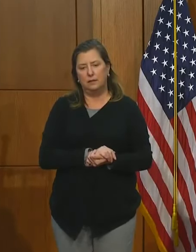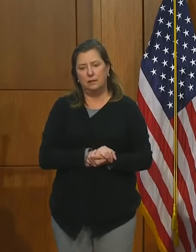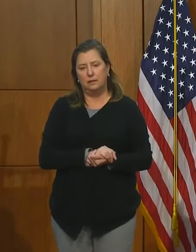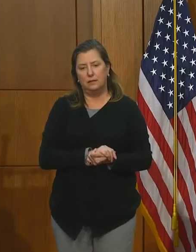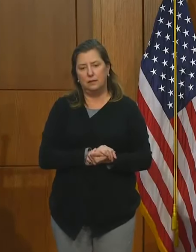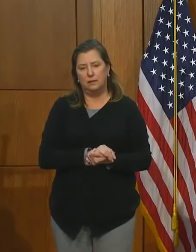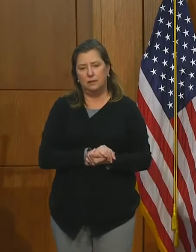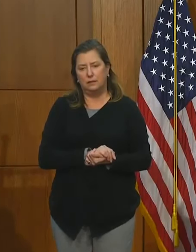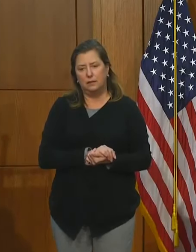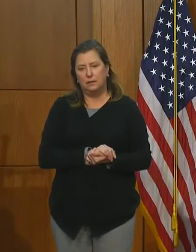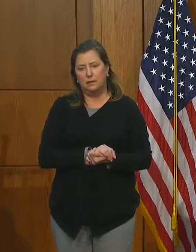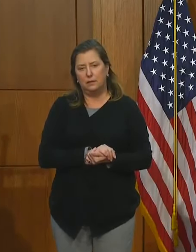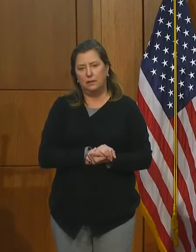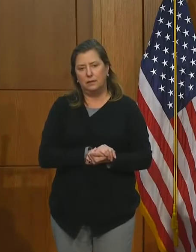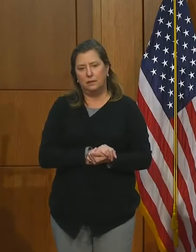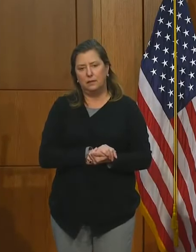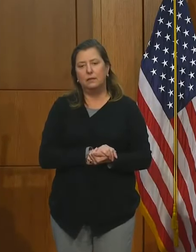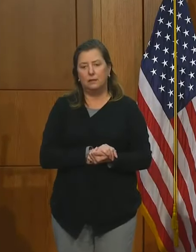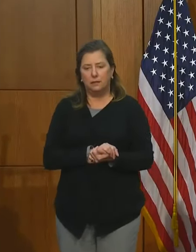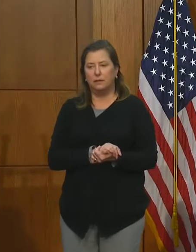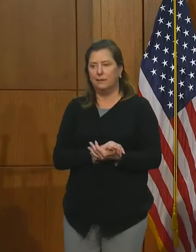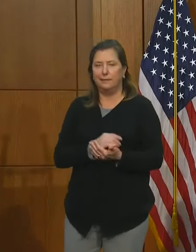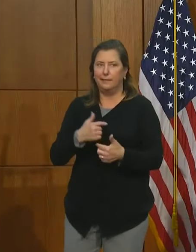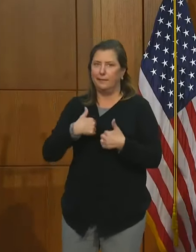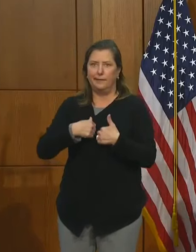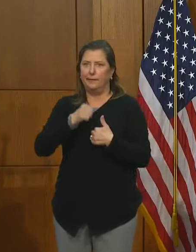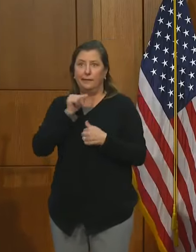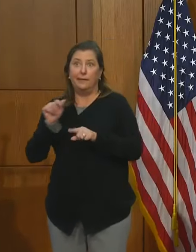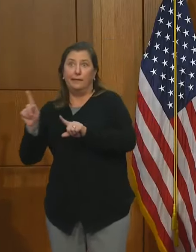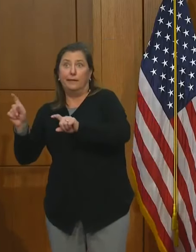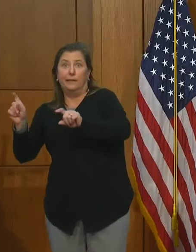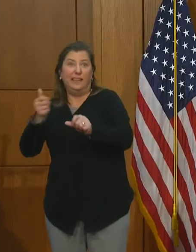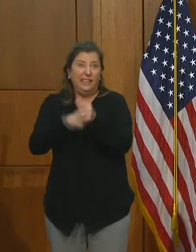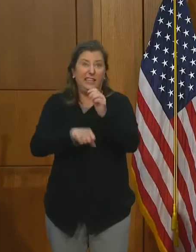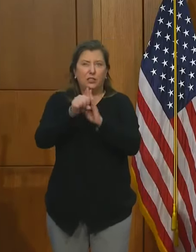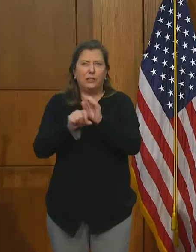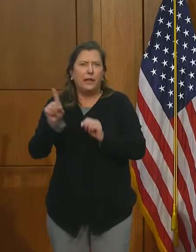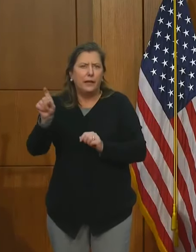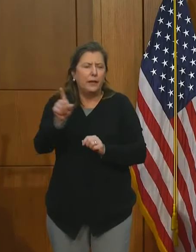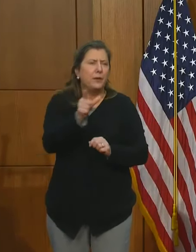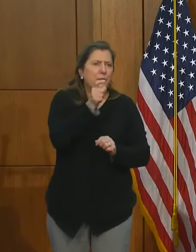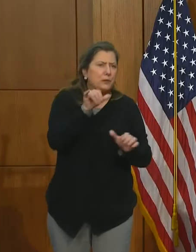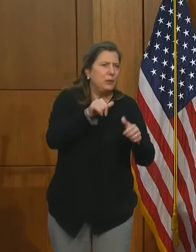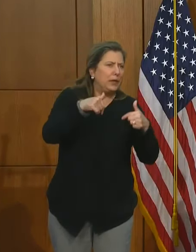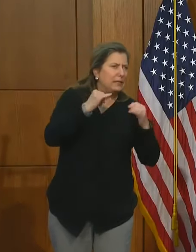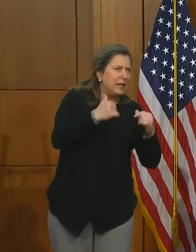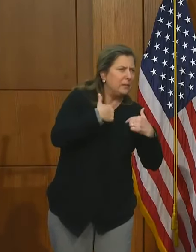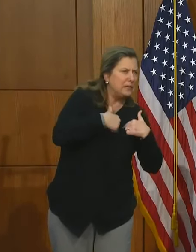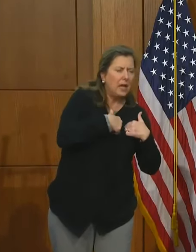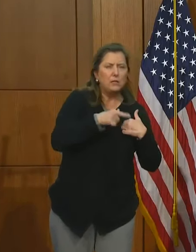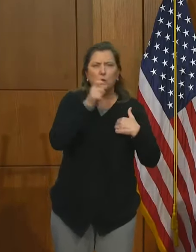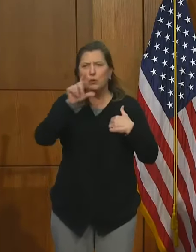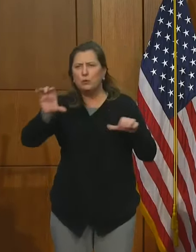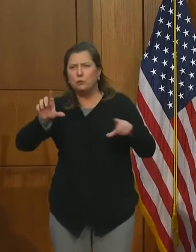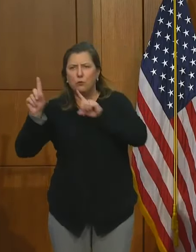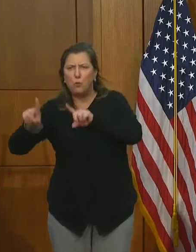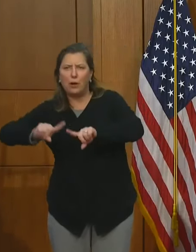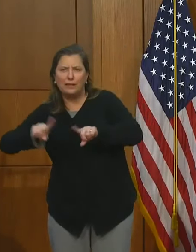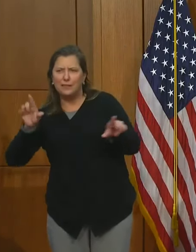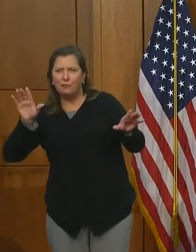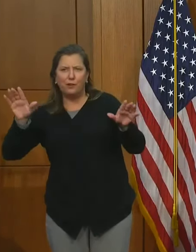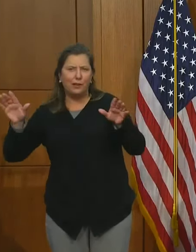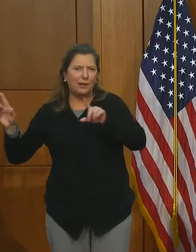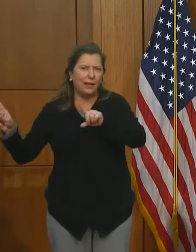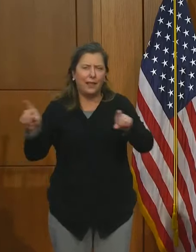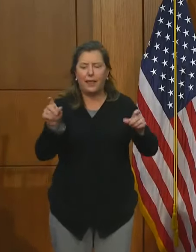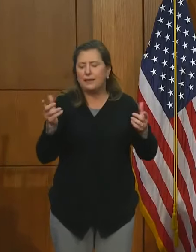Short of doing a survey of all the states to find out who is doing it the way we're doing it versus some other